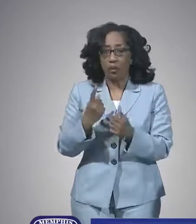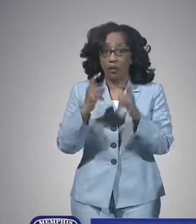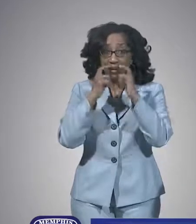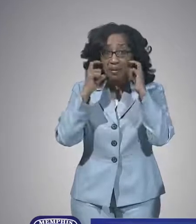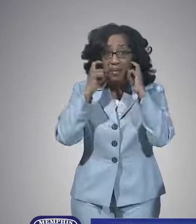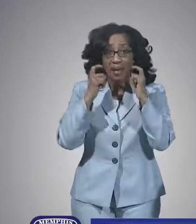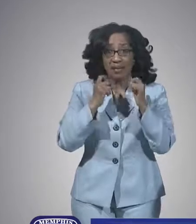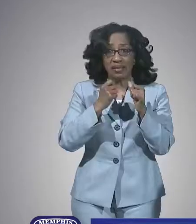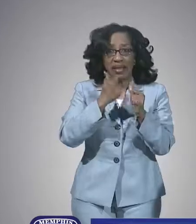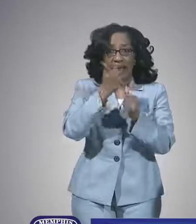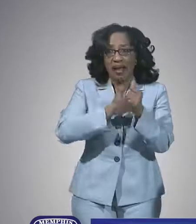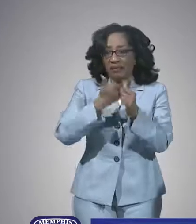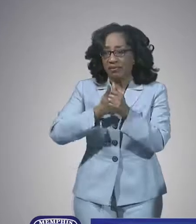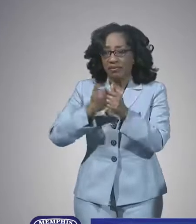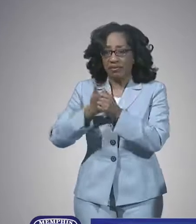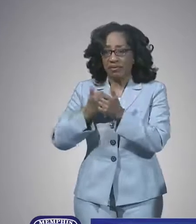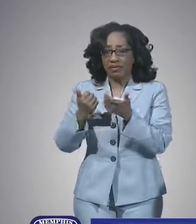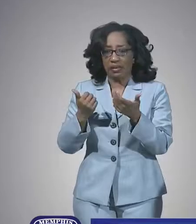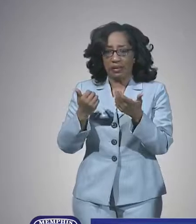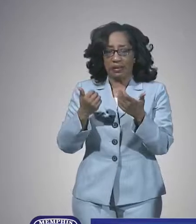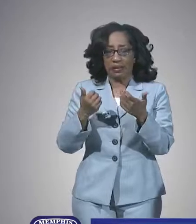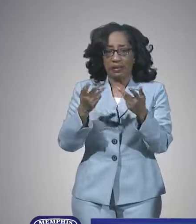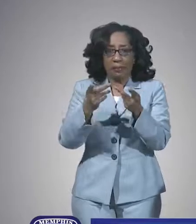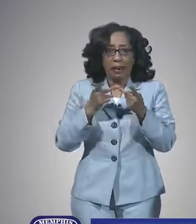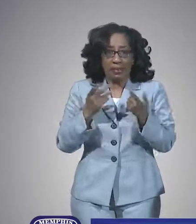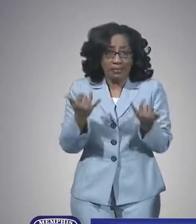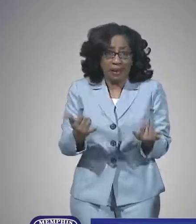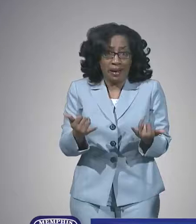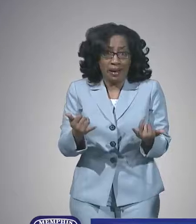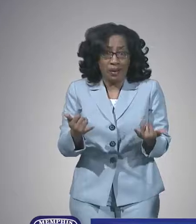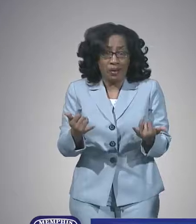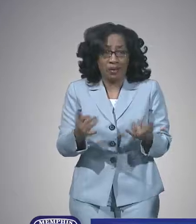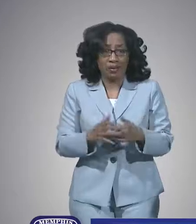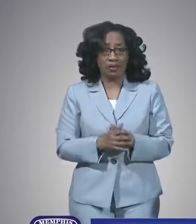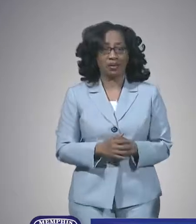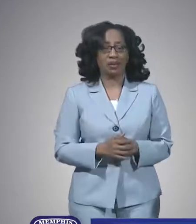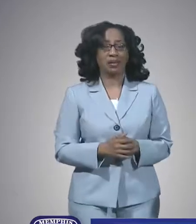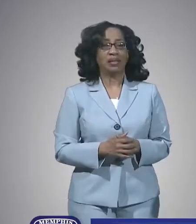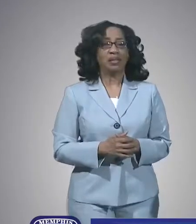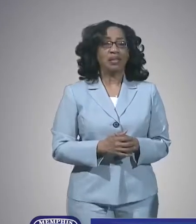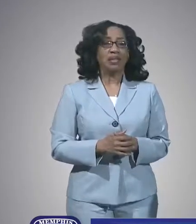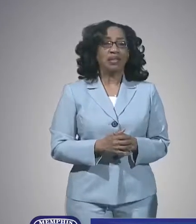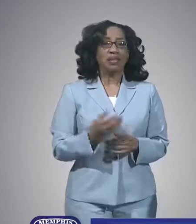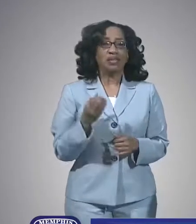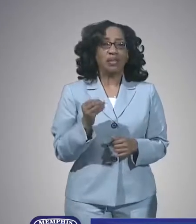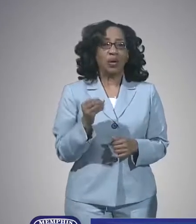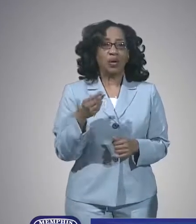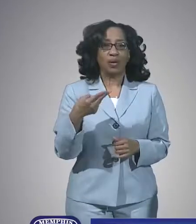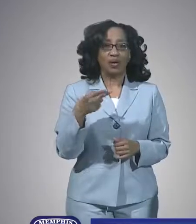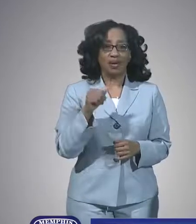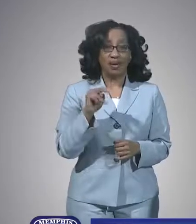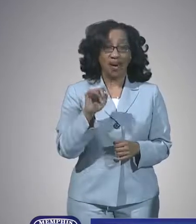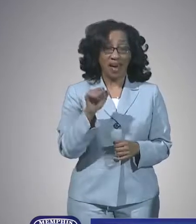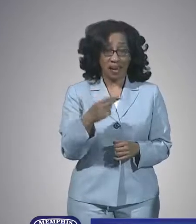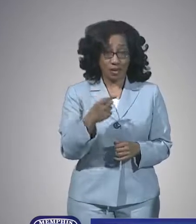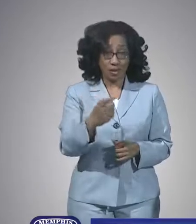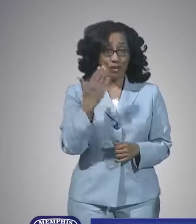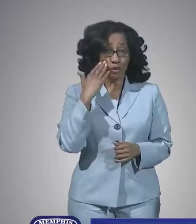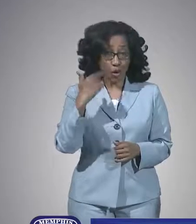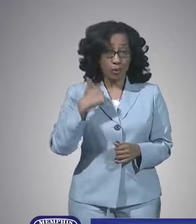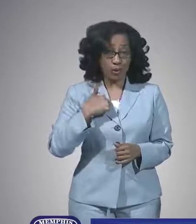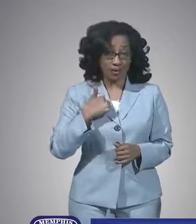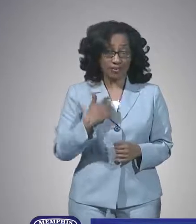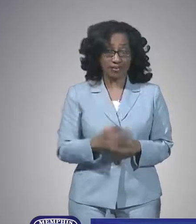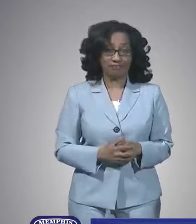in every public place right now? So, Hannah, you know me, so what I